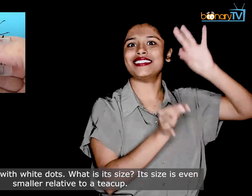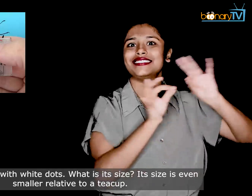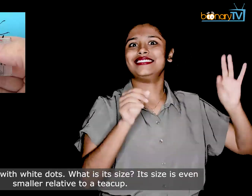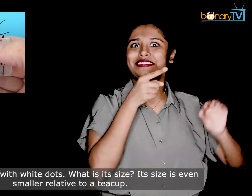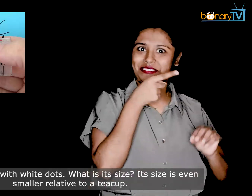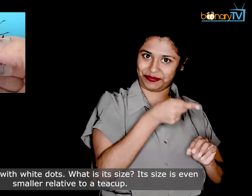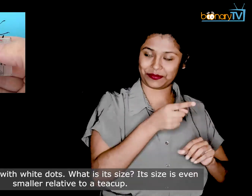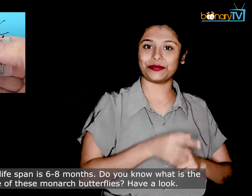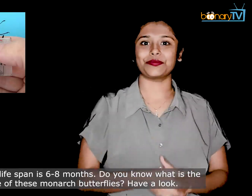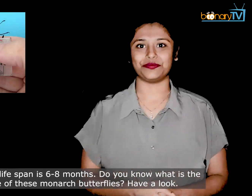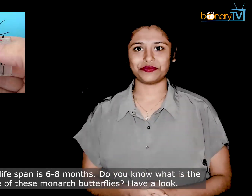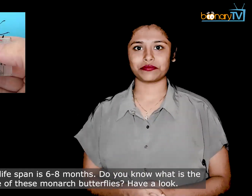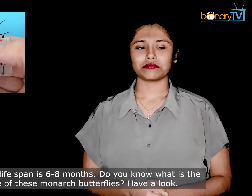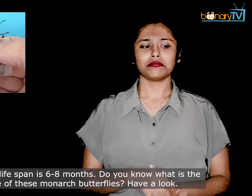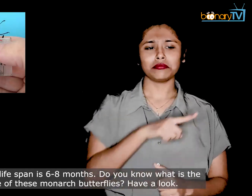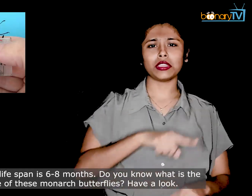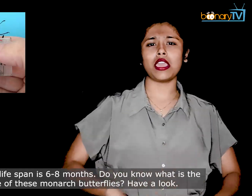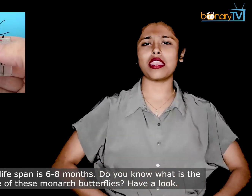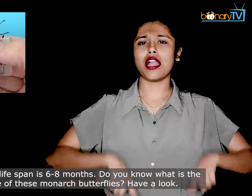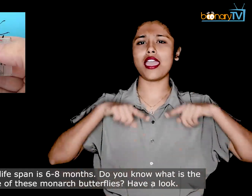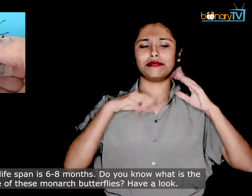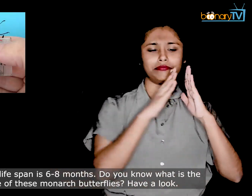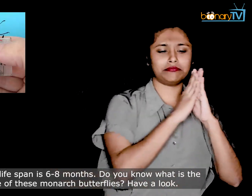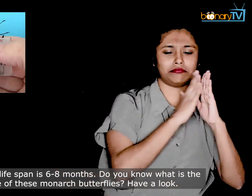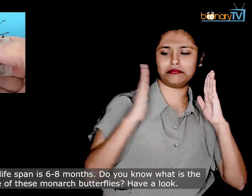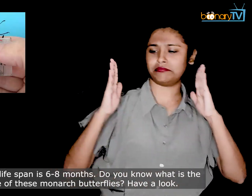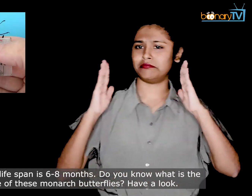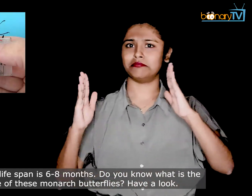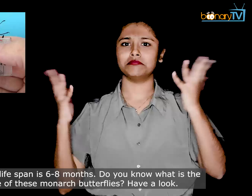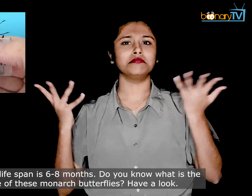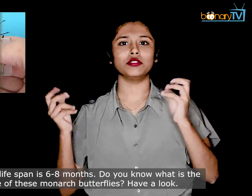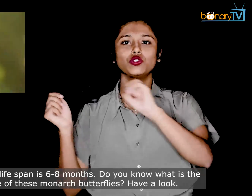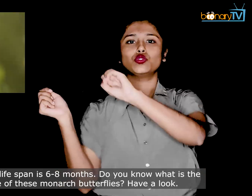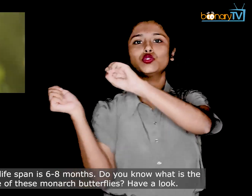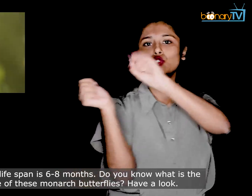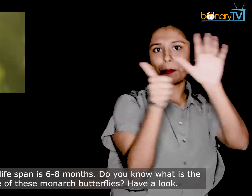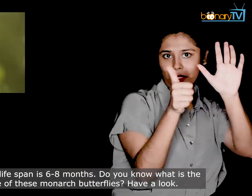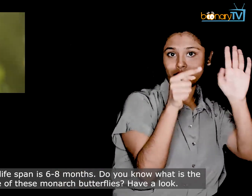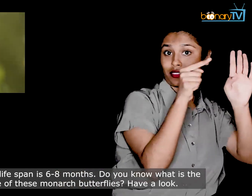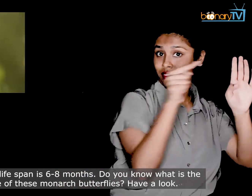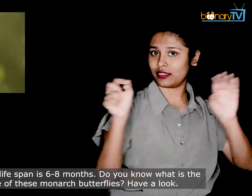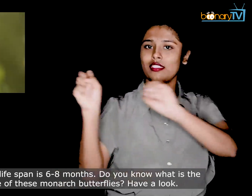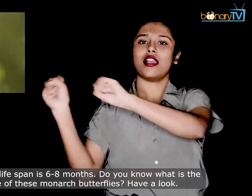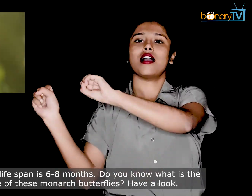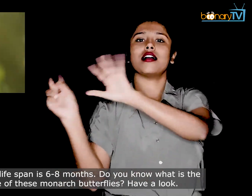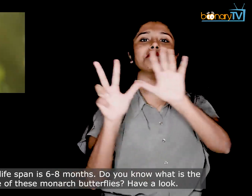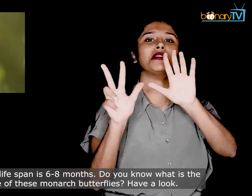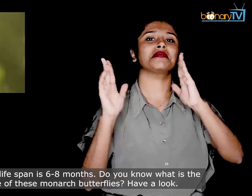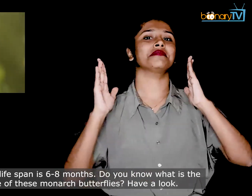Their average lifespan is 6 to 8 months.